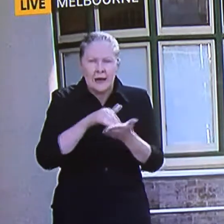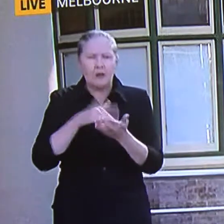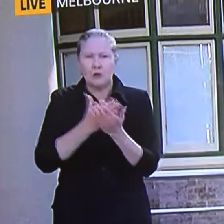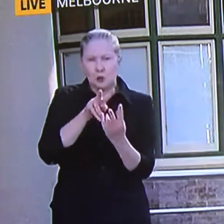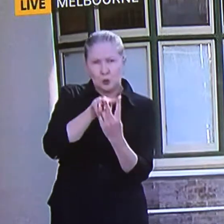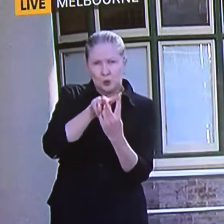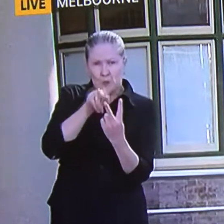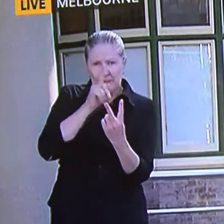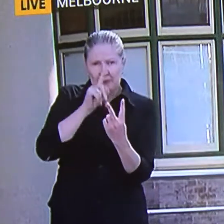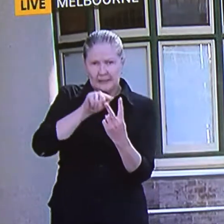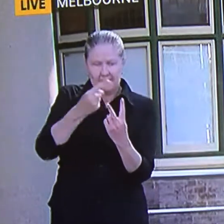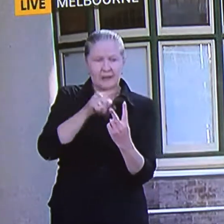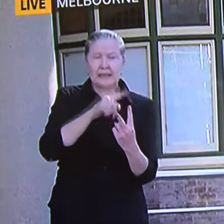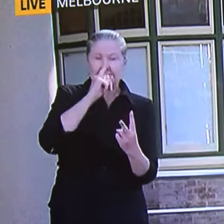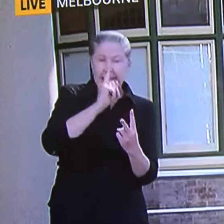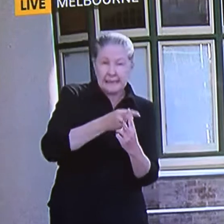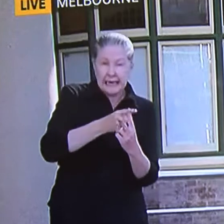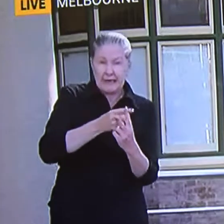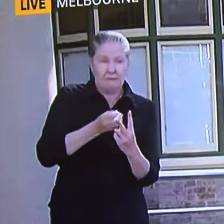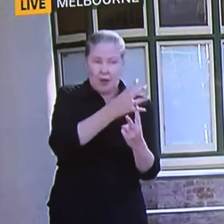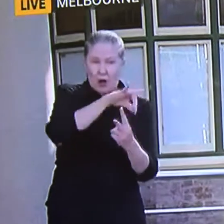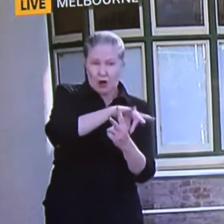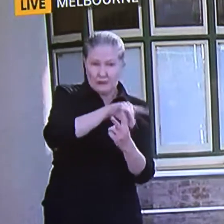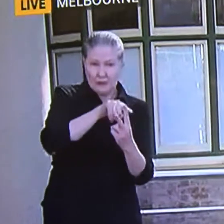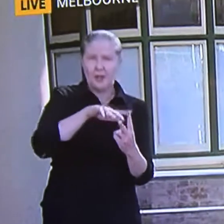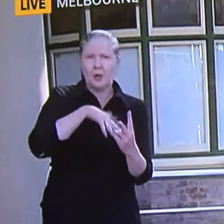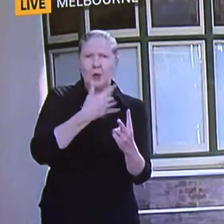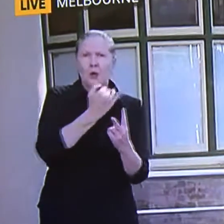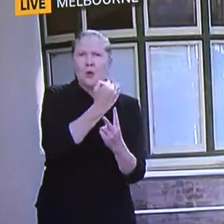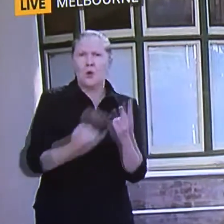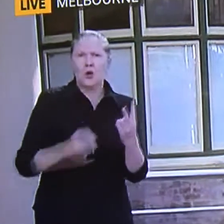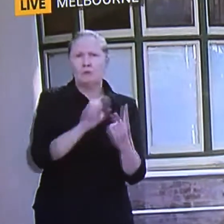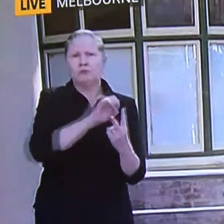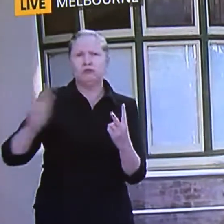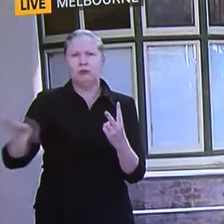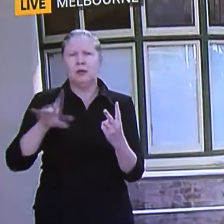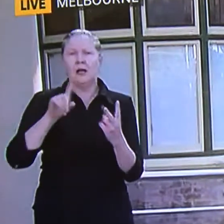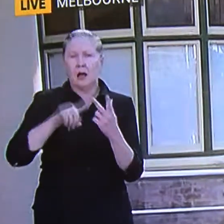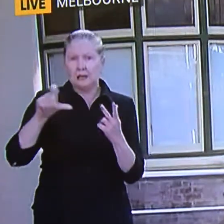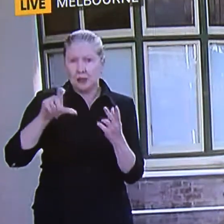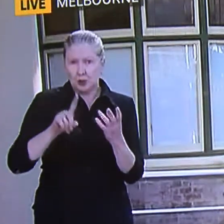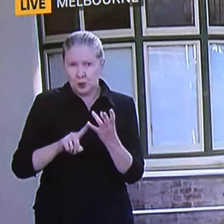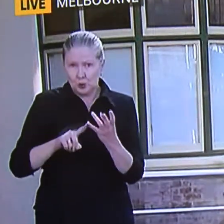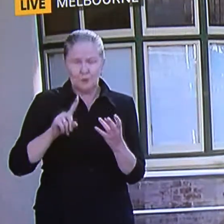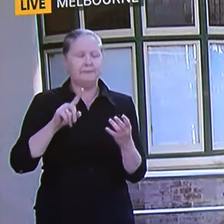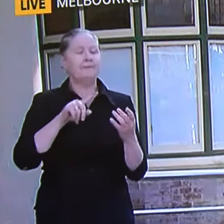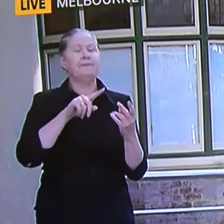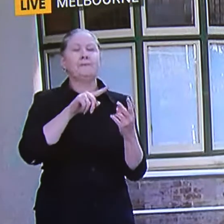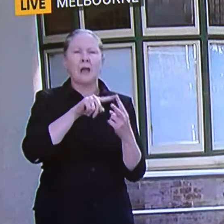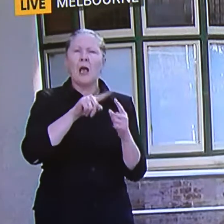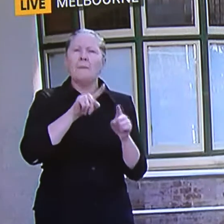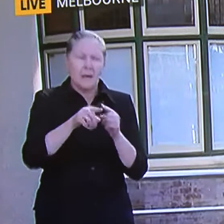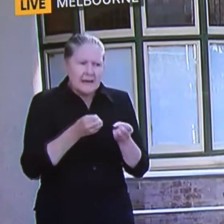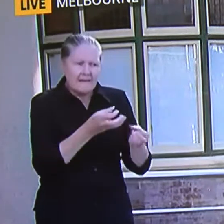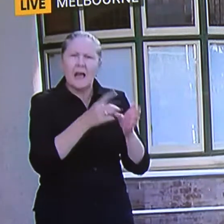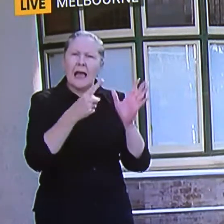people. People who are sick and in hospital, and to stop them going into intensive care. And most of the focus has been on